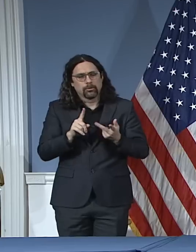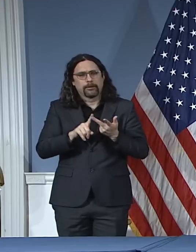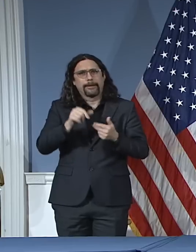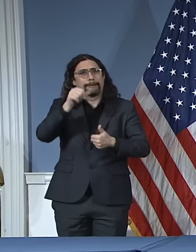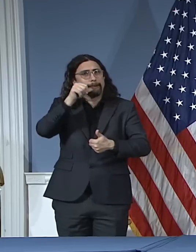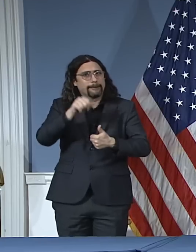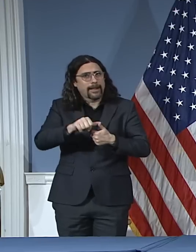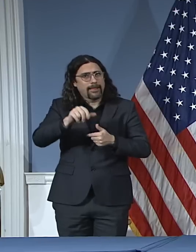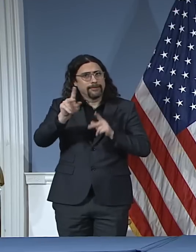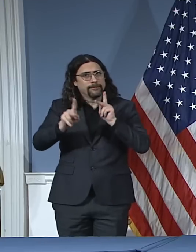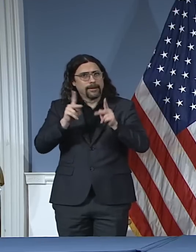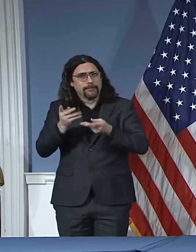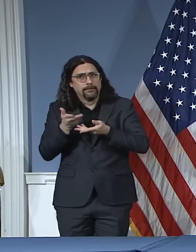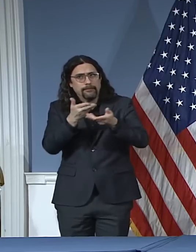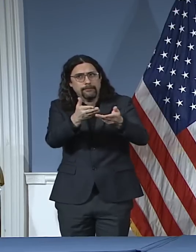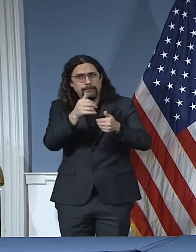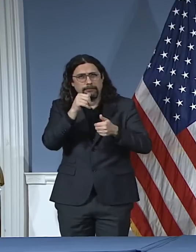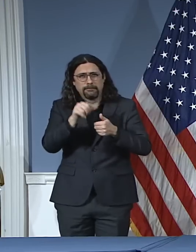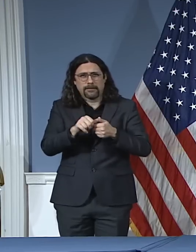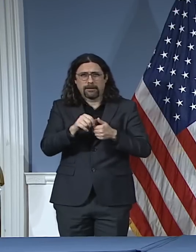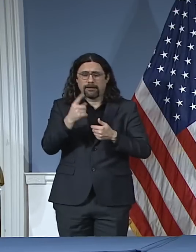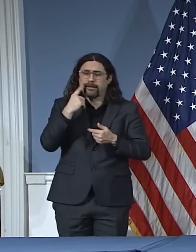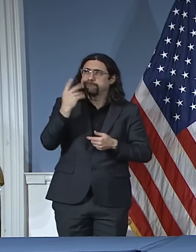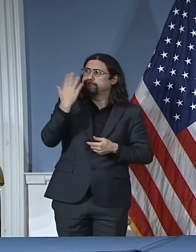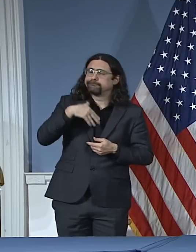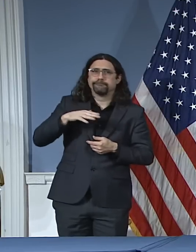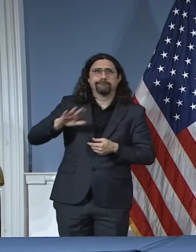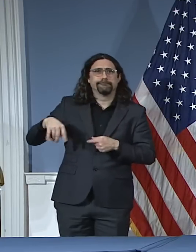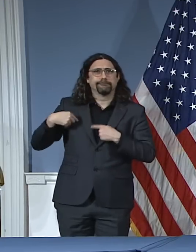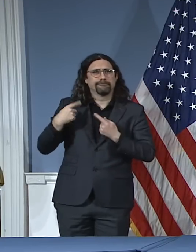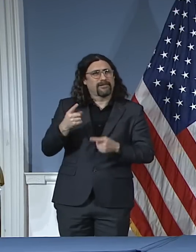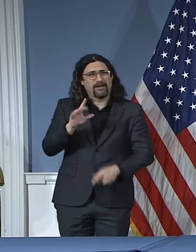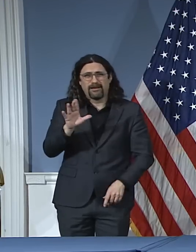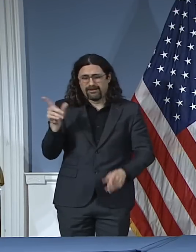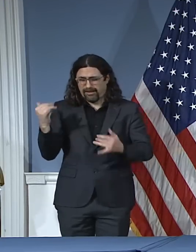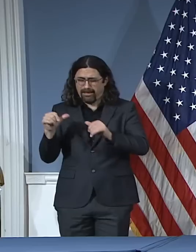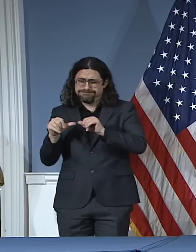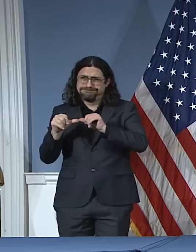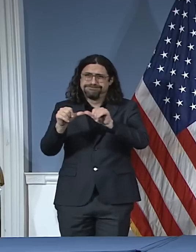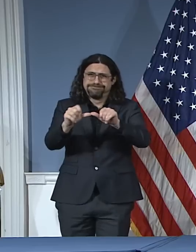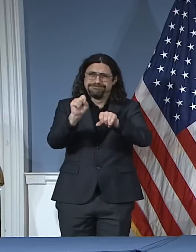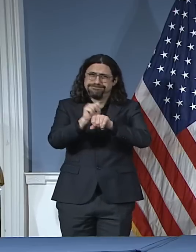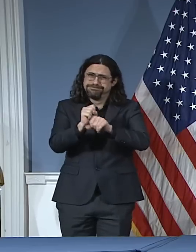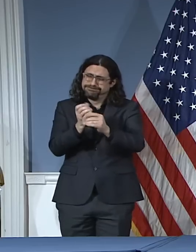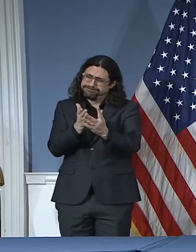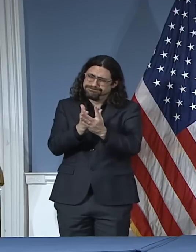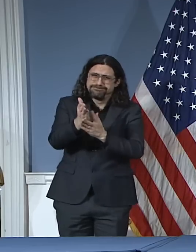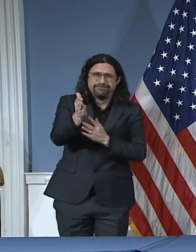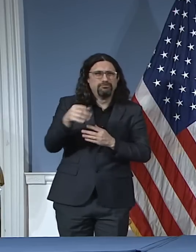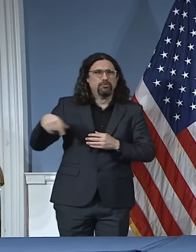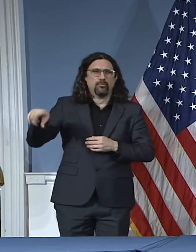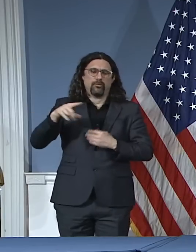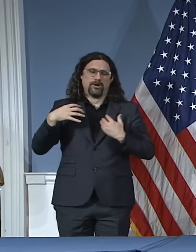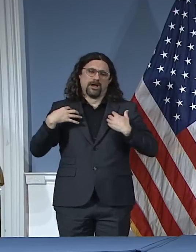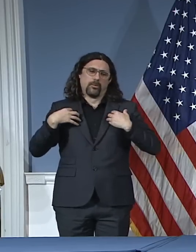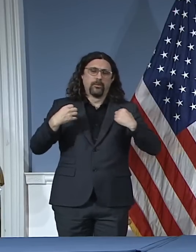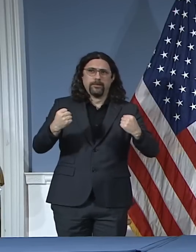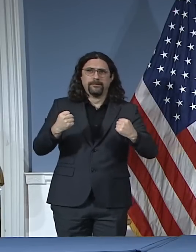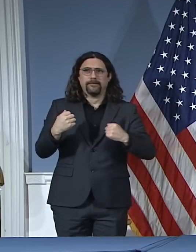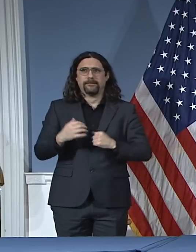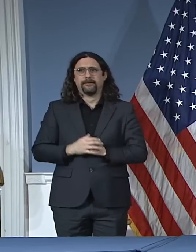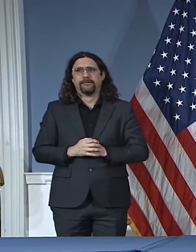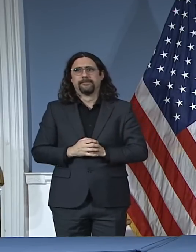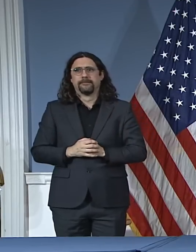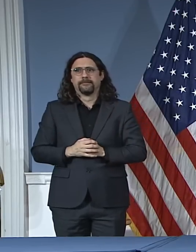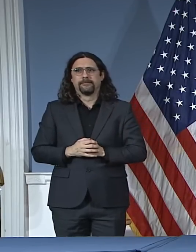workers, whether they're in the public sector or the private sector, the men and women who deliver food and are now working at so many